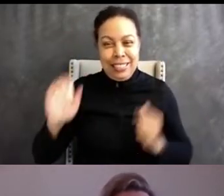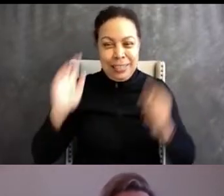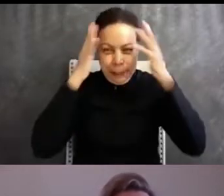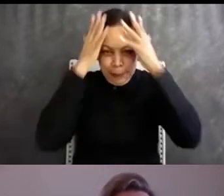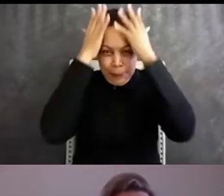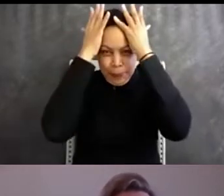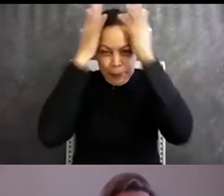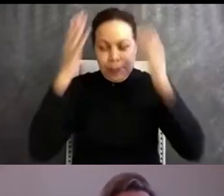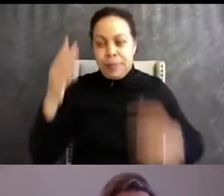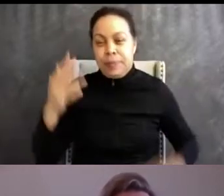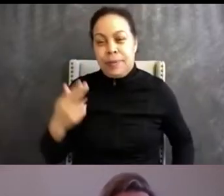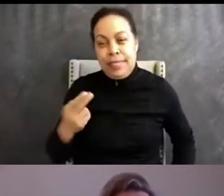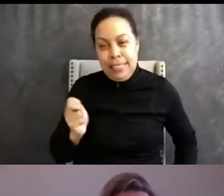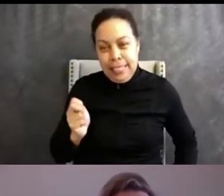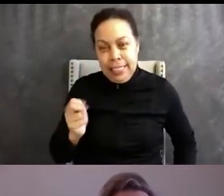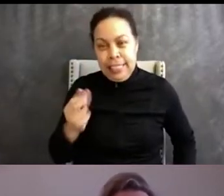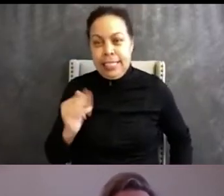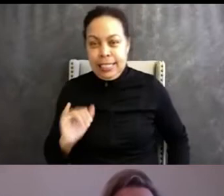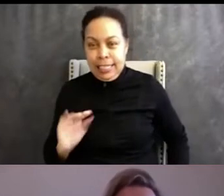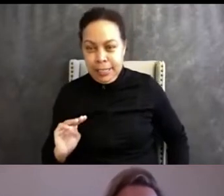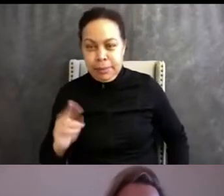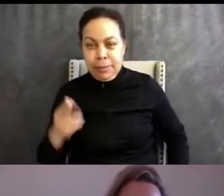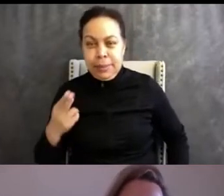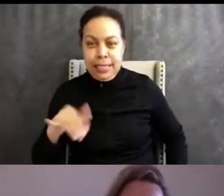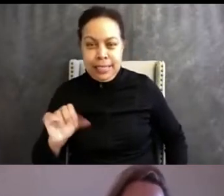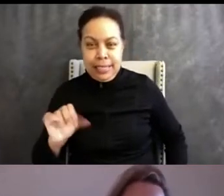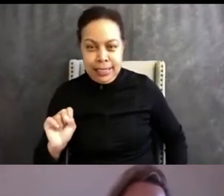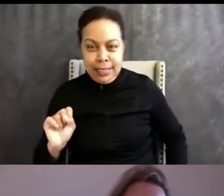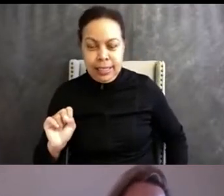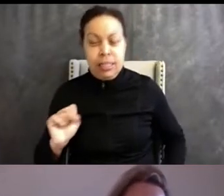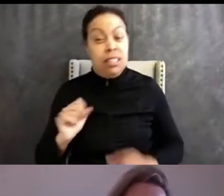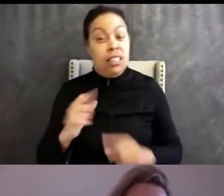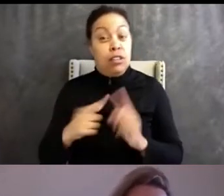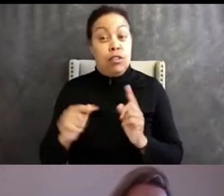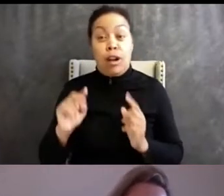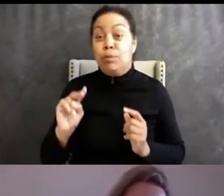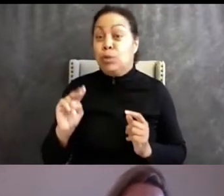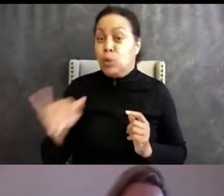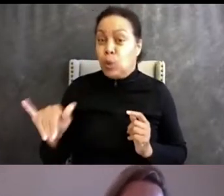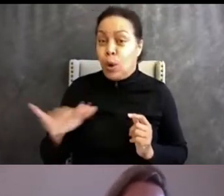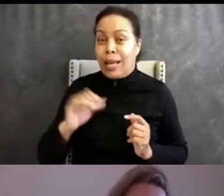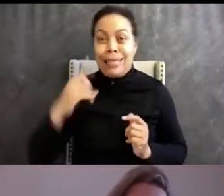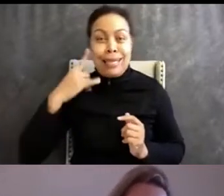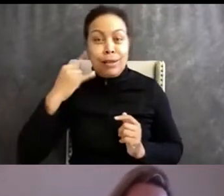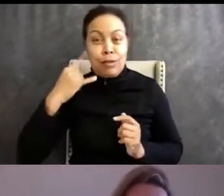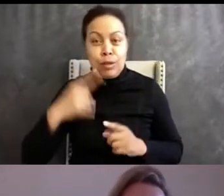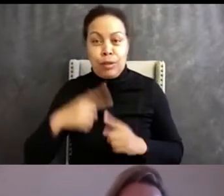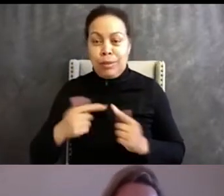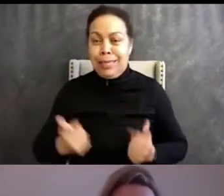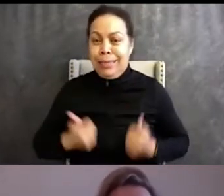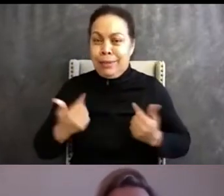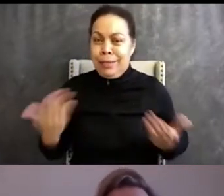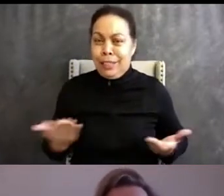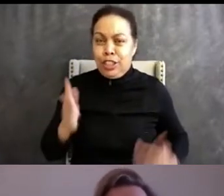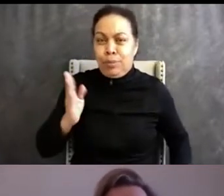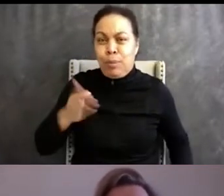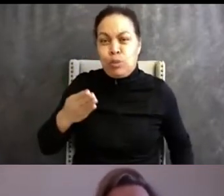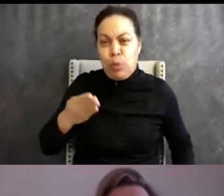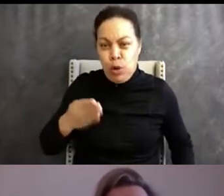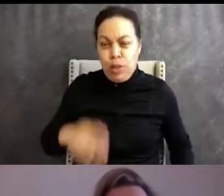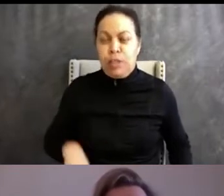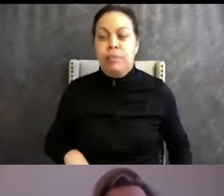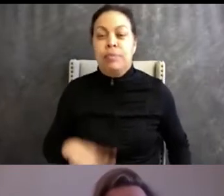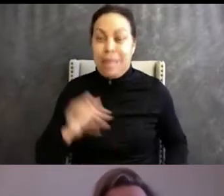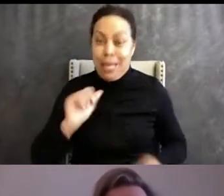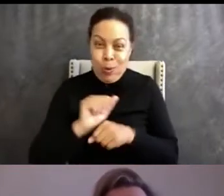He, him, his. Originally from New York and California, but live here in Baltimore. I also work at